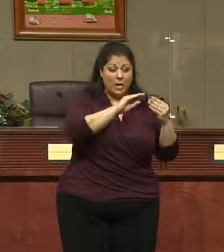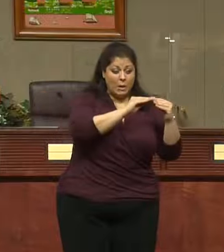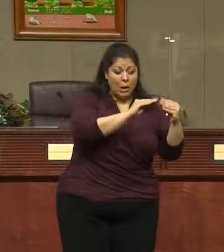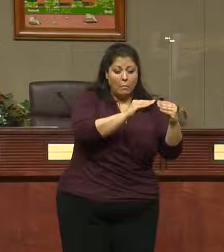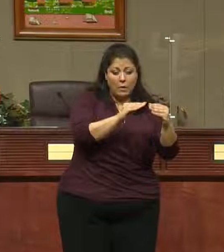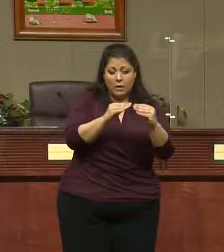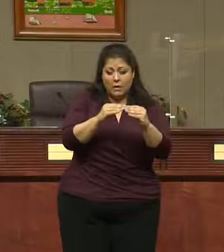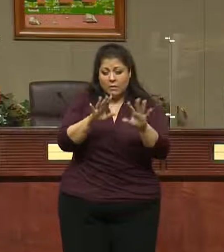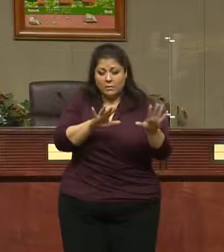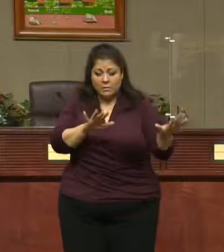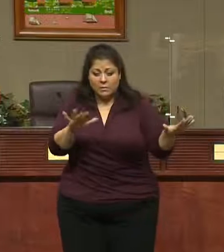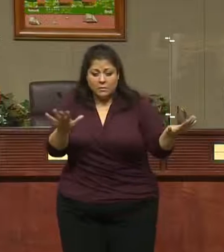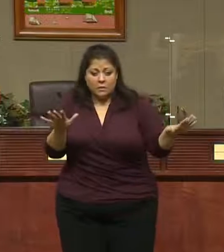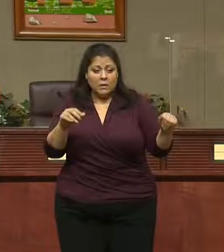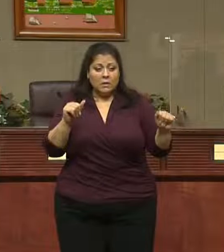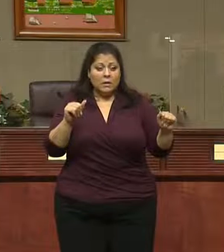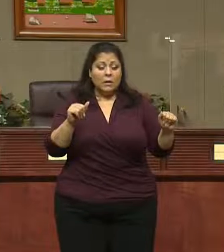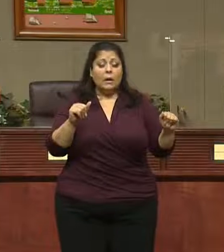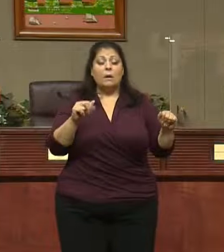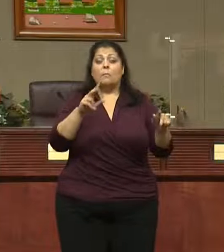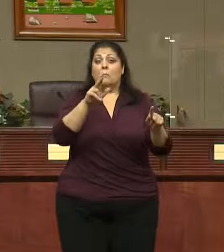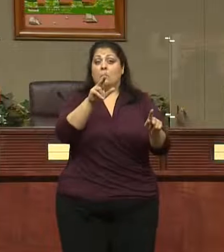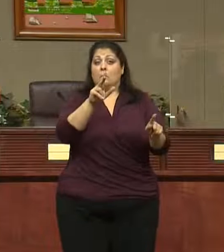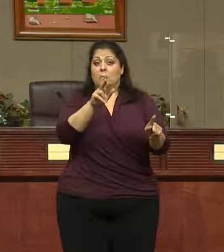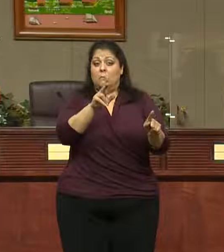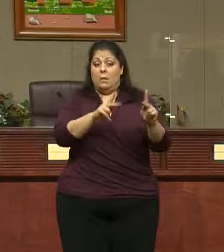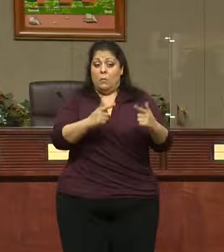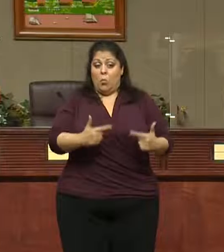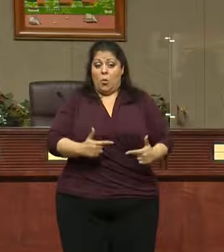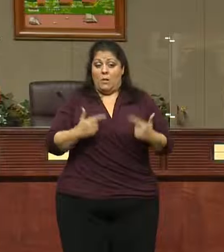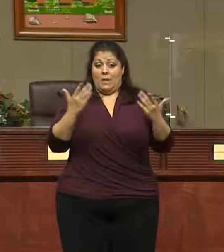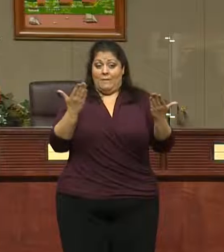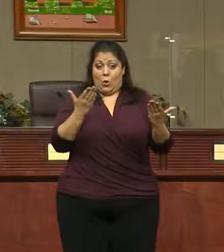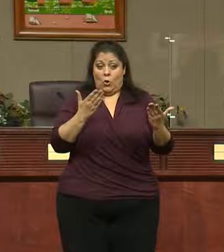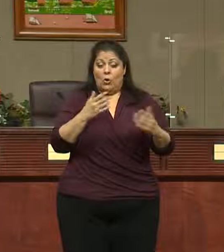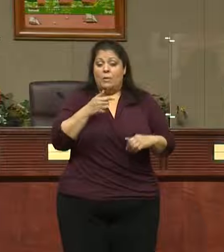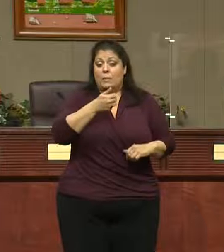has received at least one dosage, it is